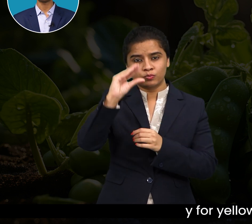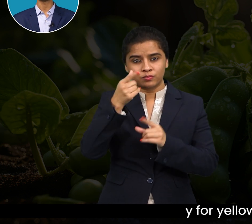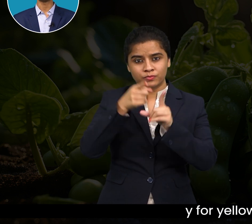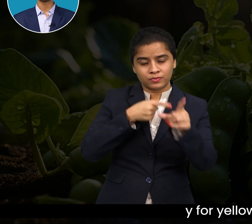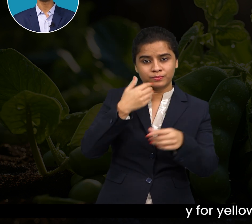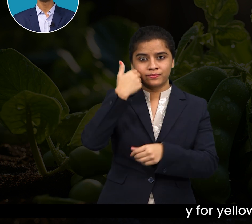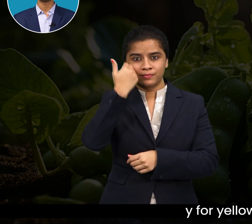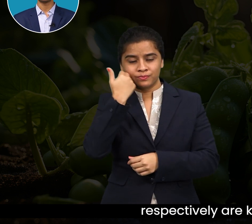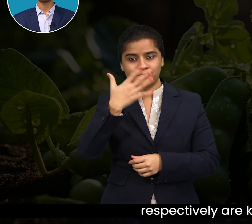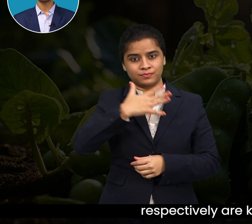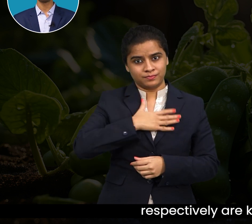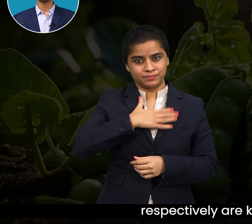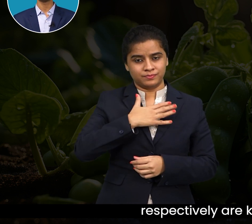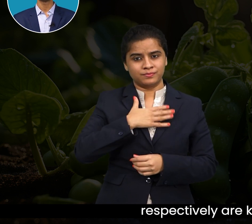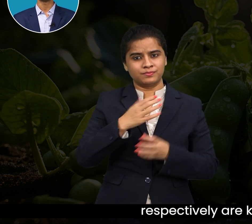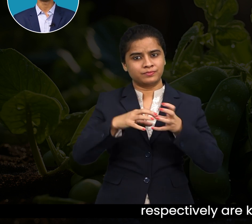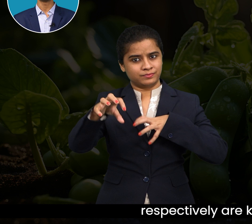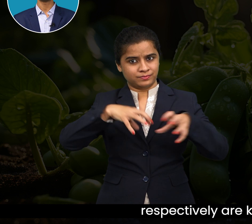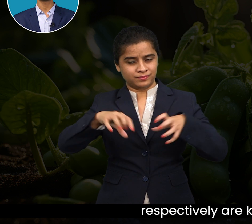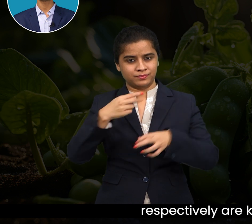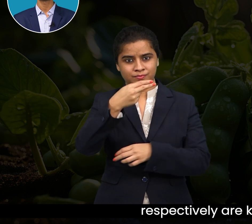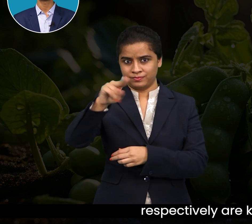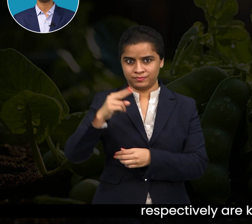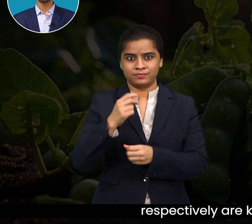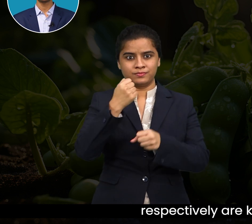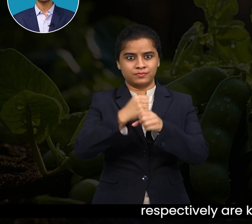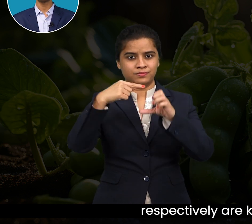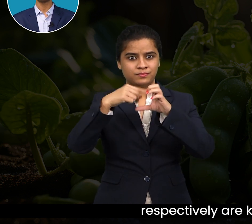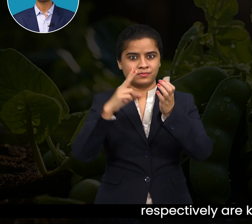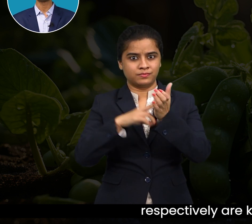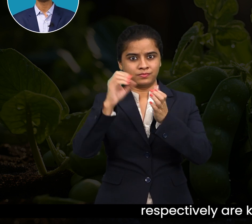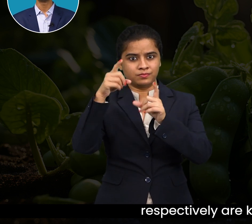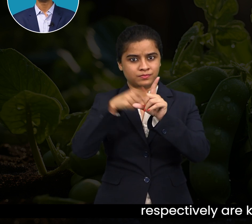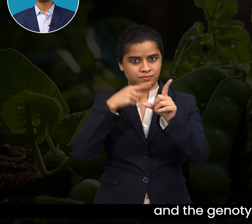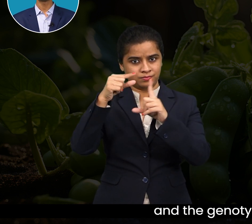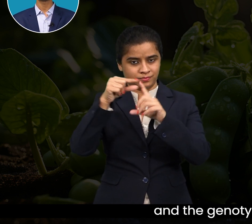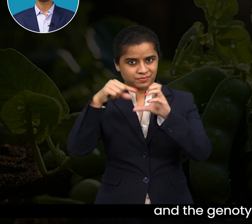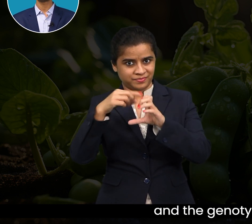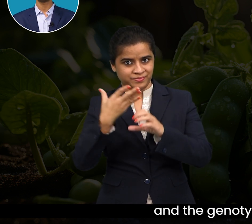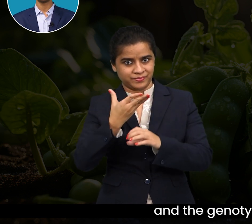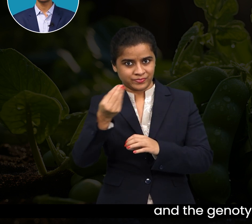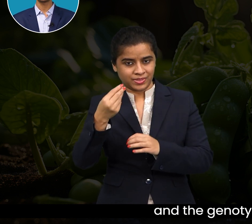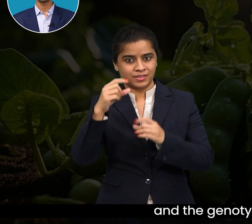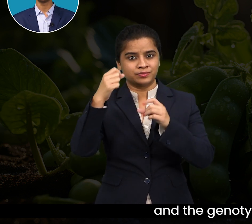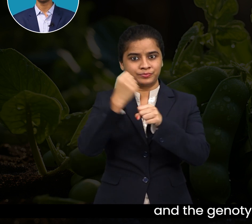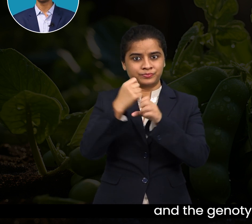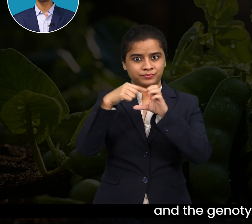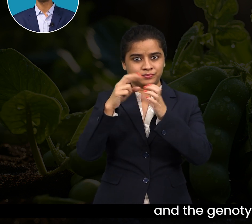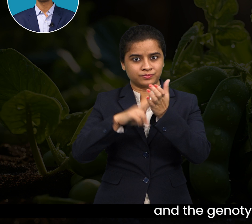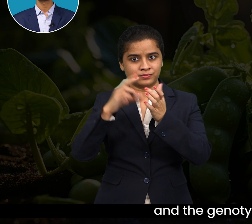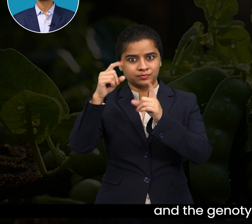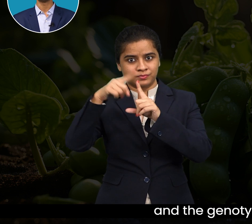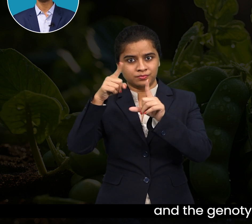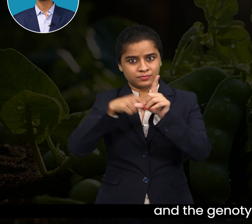yellow and green respectively are known as genotype, and the genotypic ratio